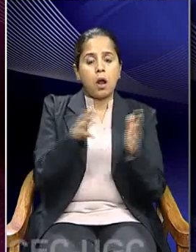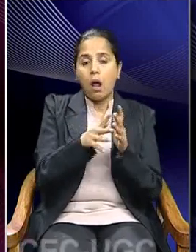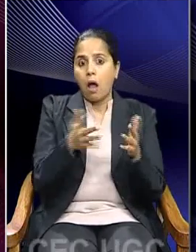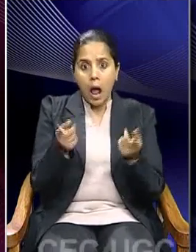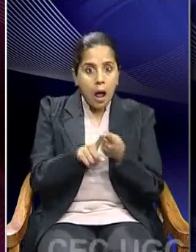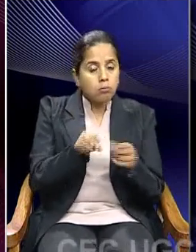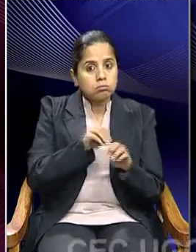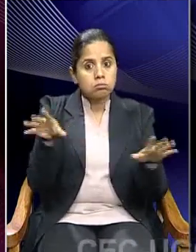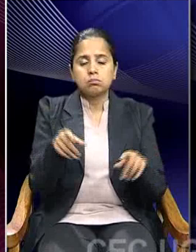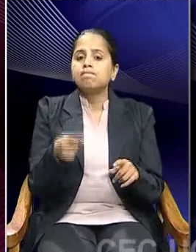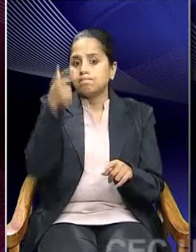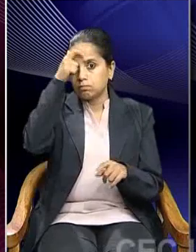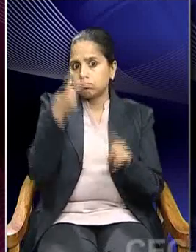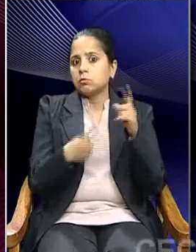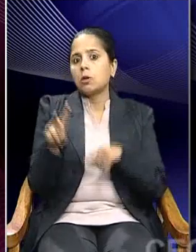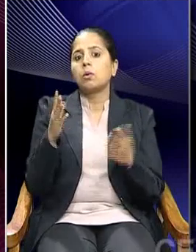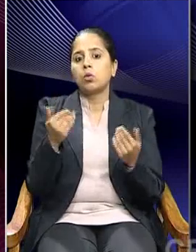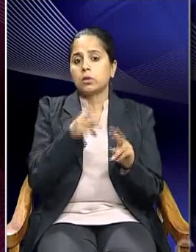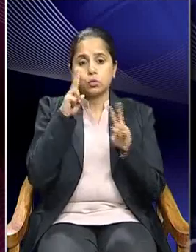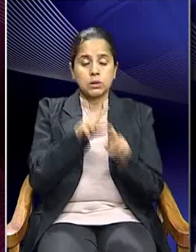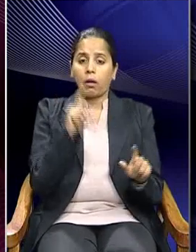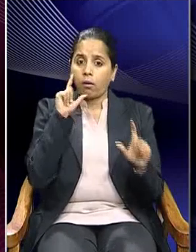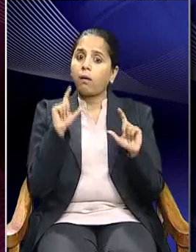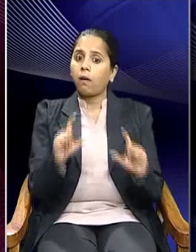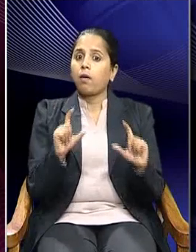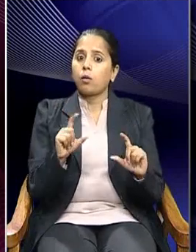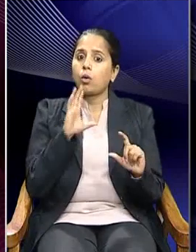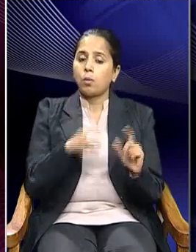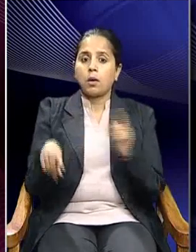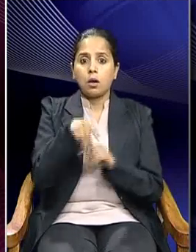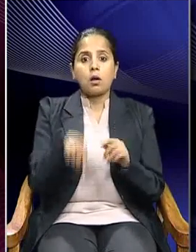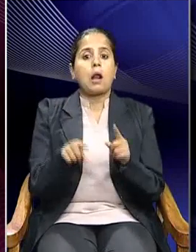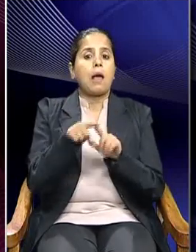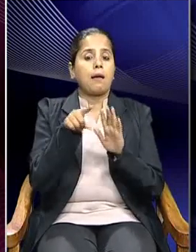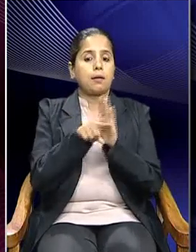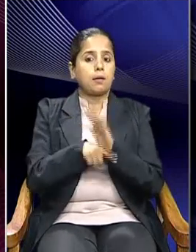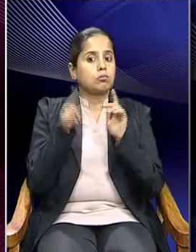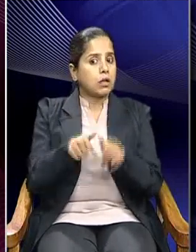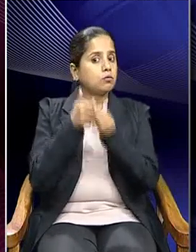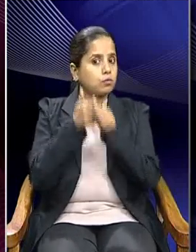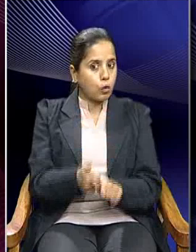controversy. So a researcher has to be very careful in maintaining ethics.